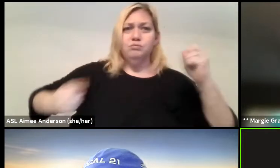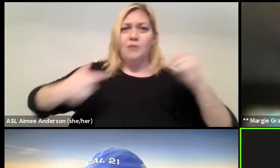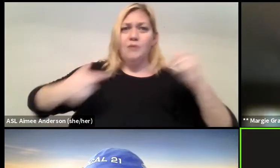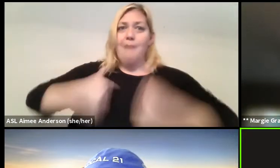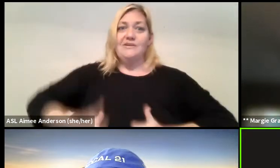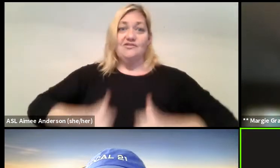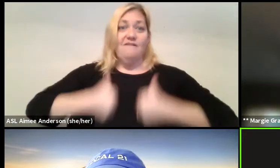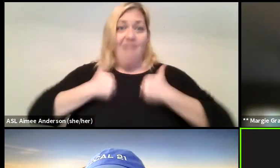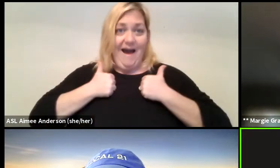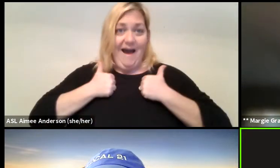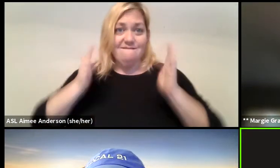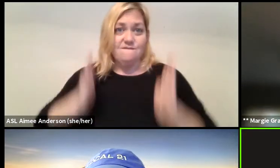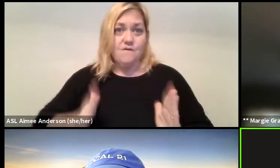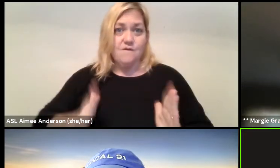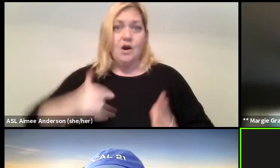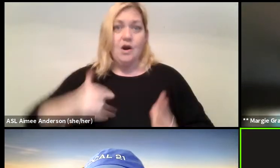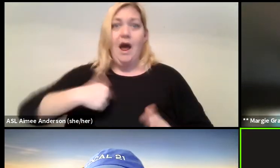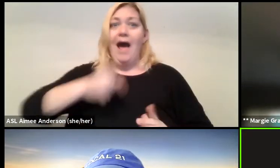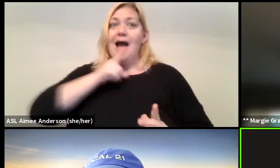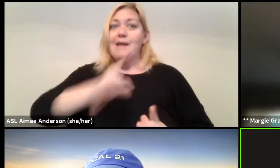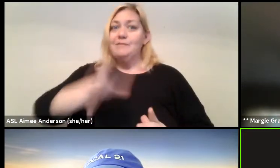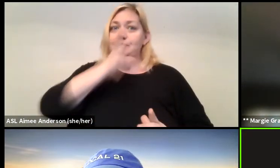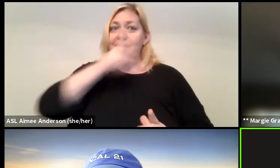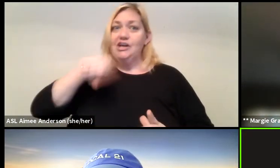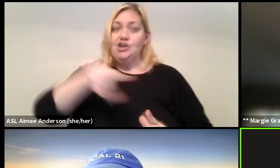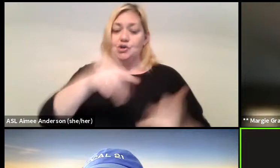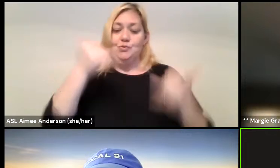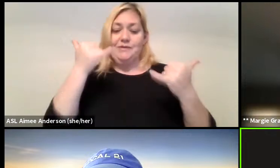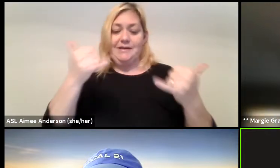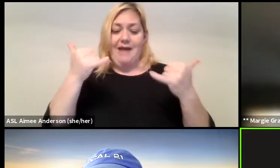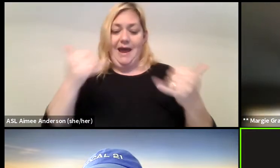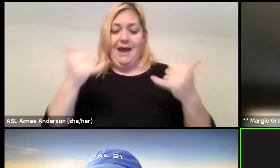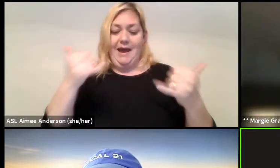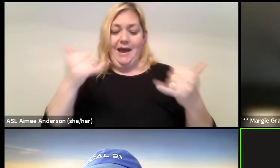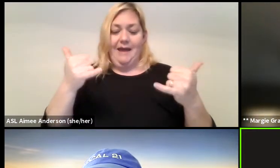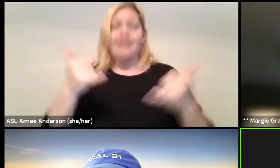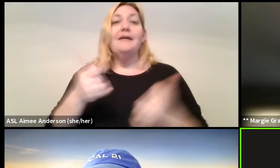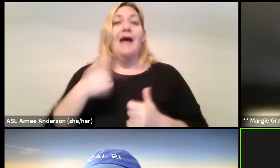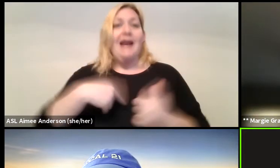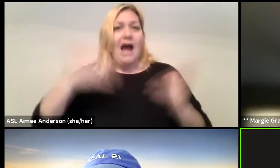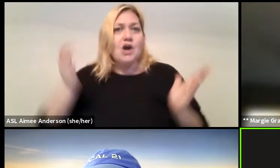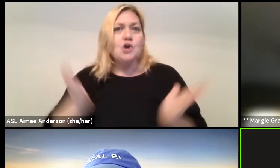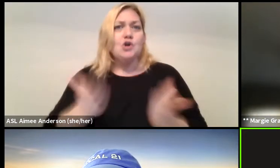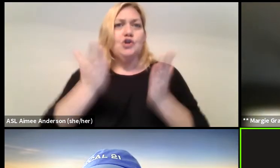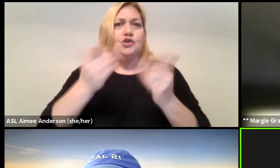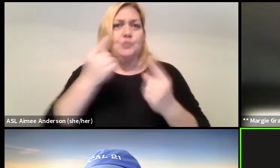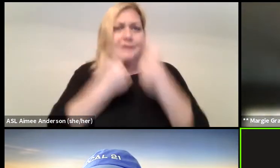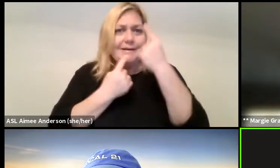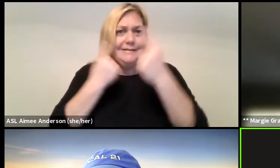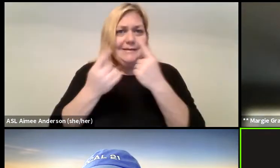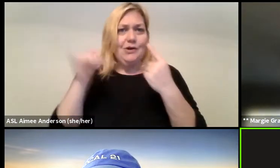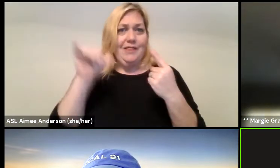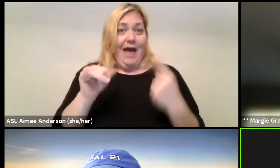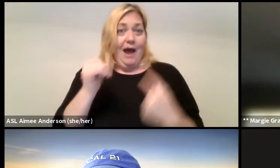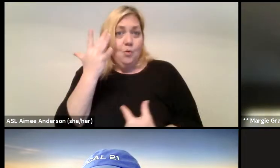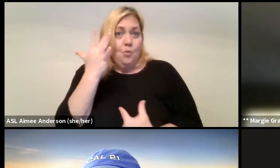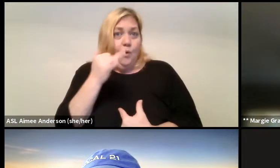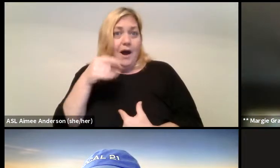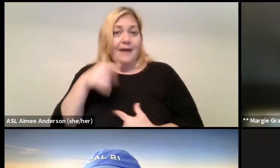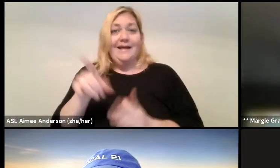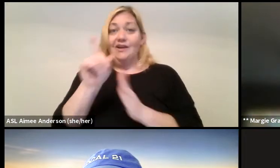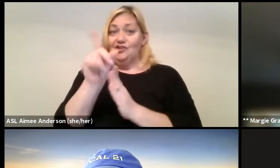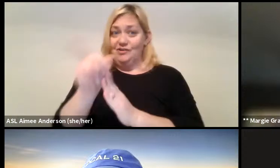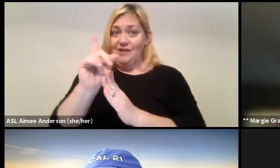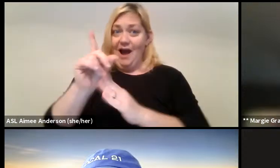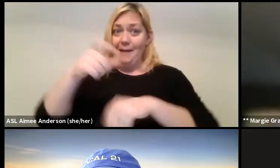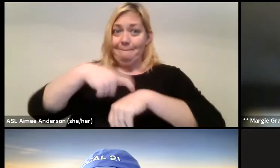survivor, and I am speaking to you today, and I urge you to consider that, because this is that is your